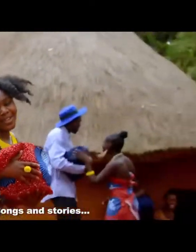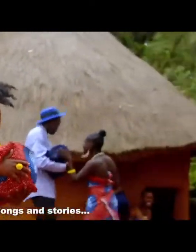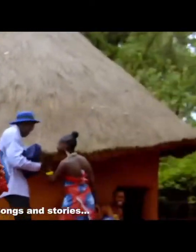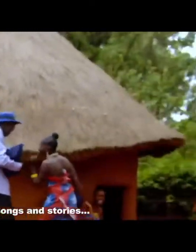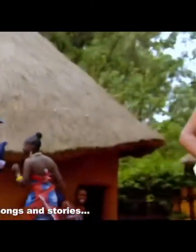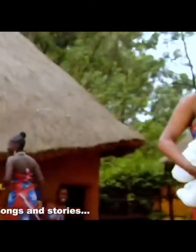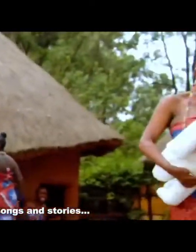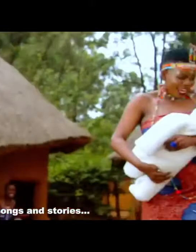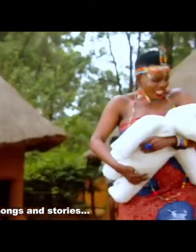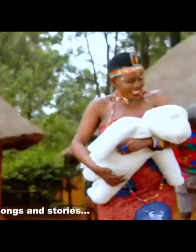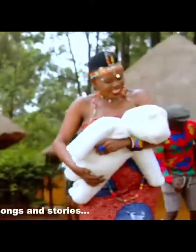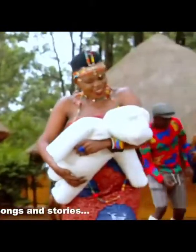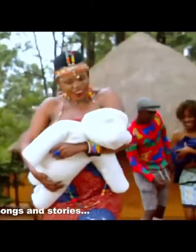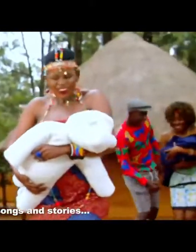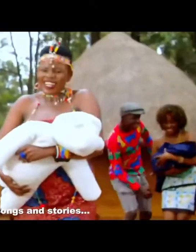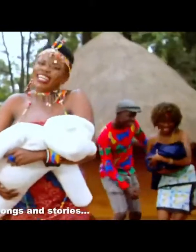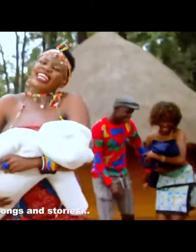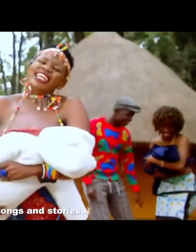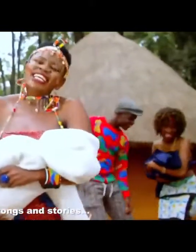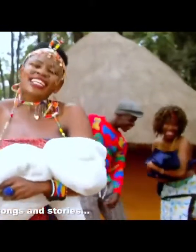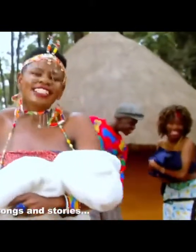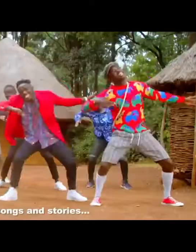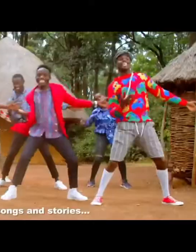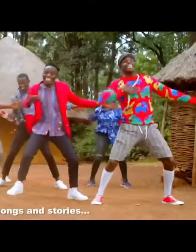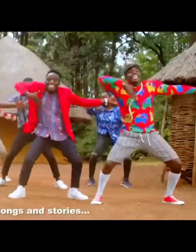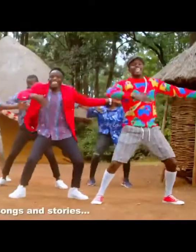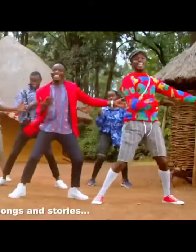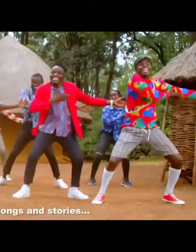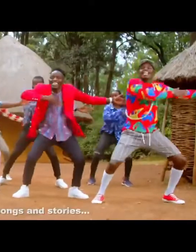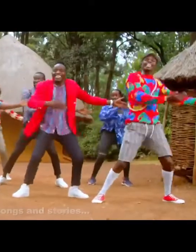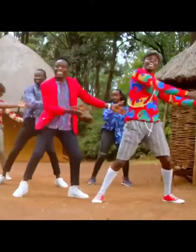Activate their brains with song and stories.